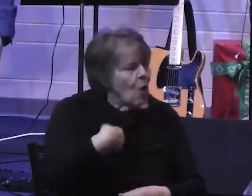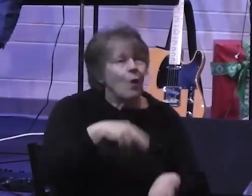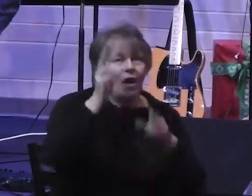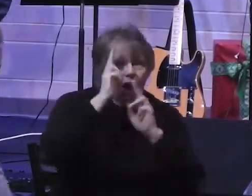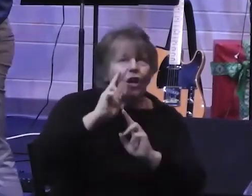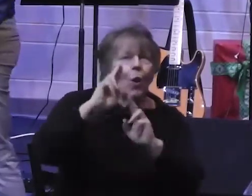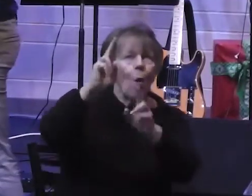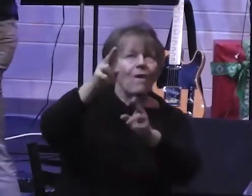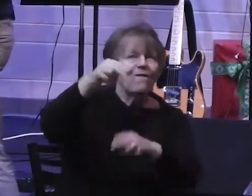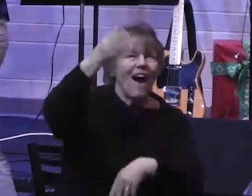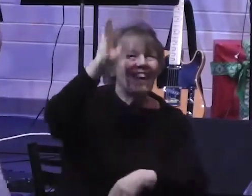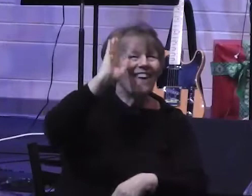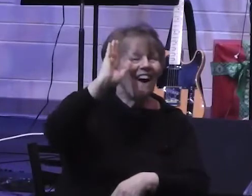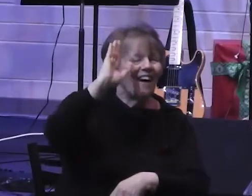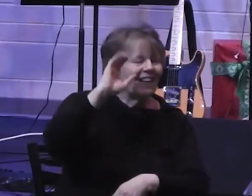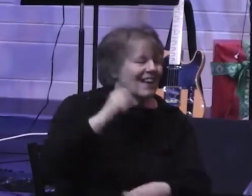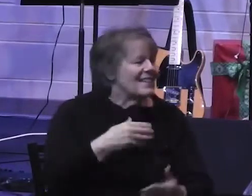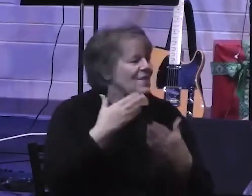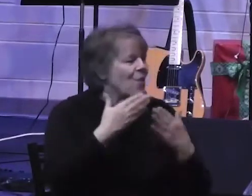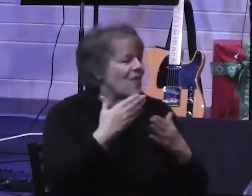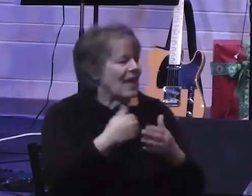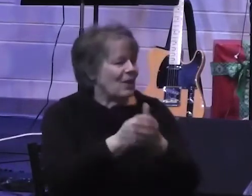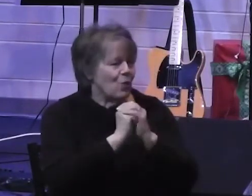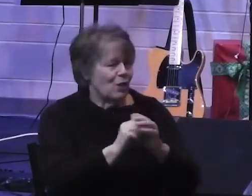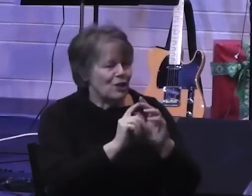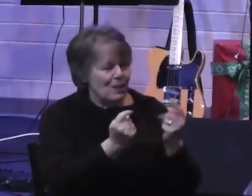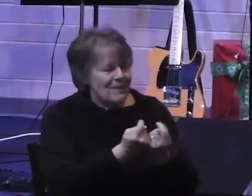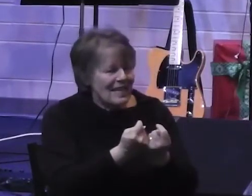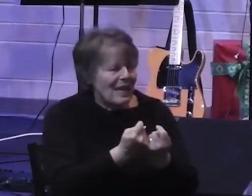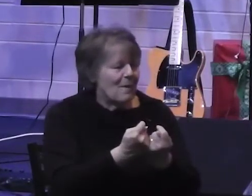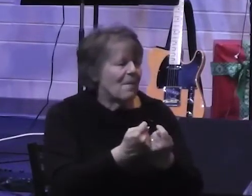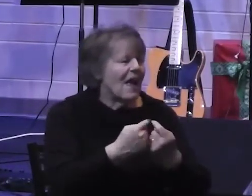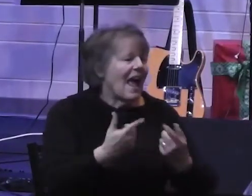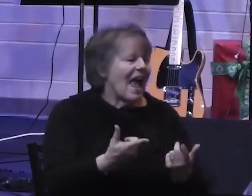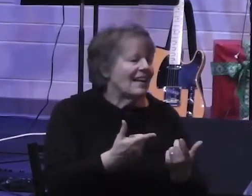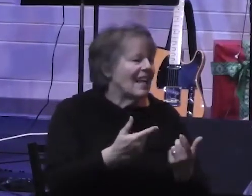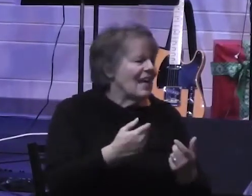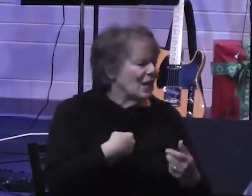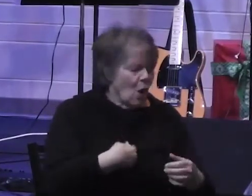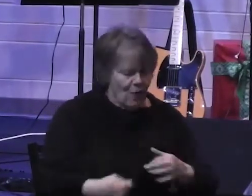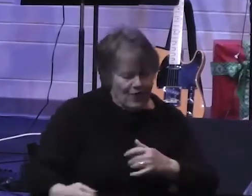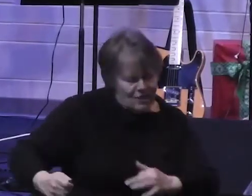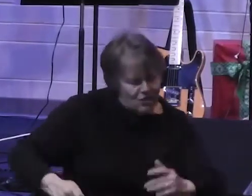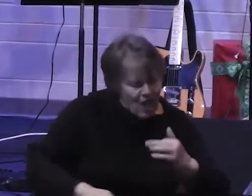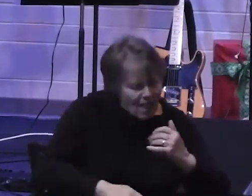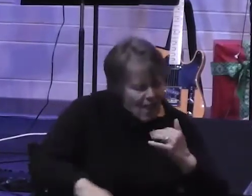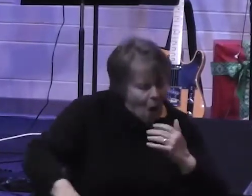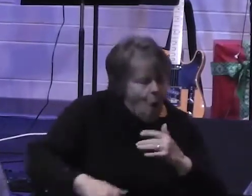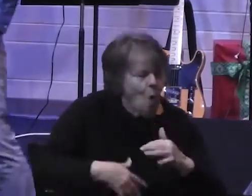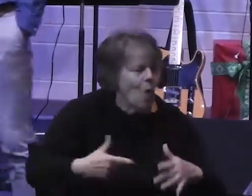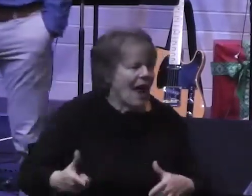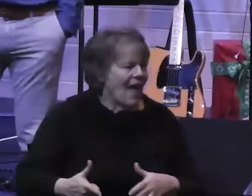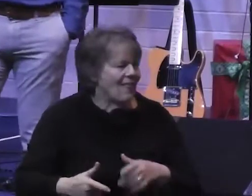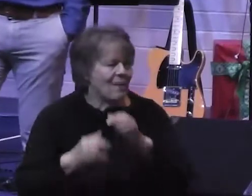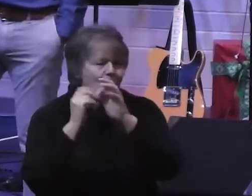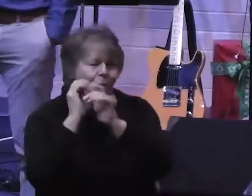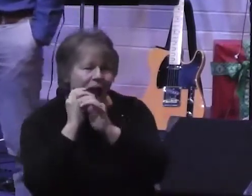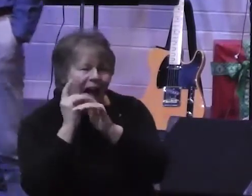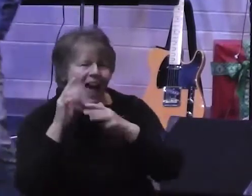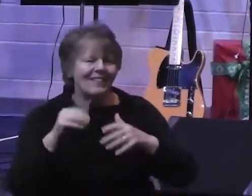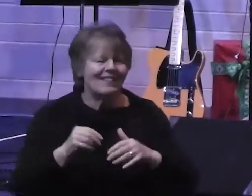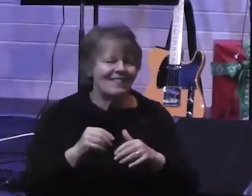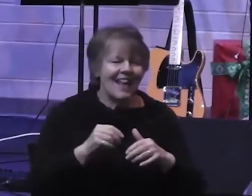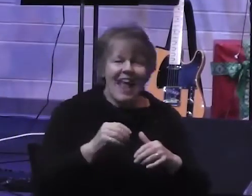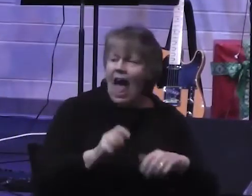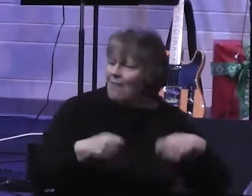Him. So thank you, worship team, especially wind and the cello. It's just awesome, all the gifts we have in this